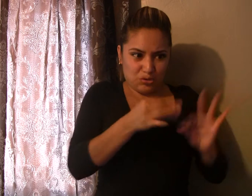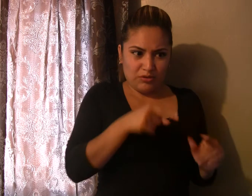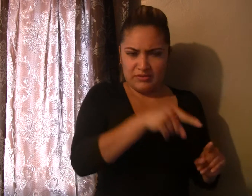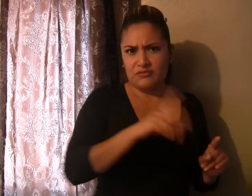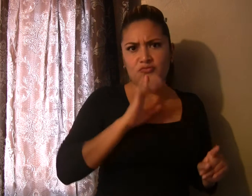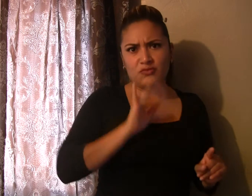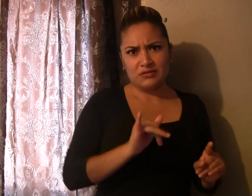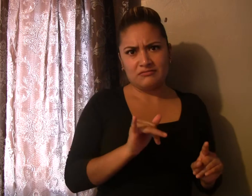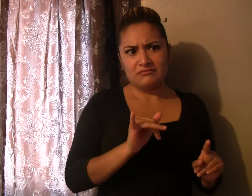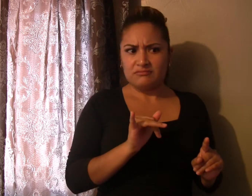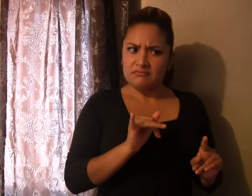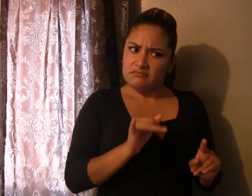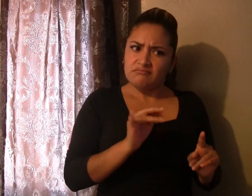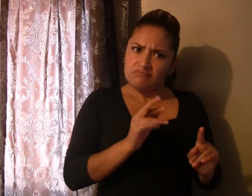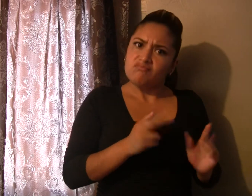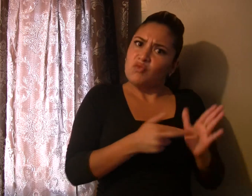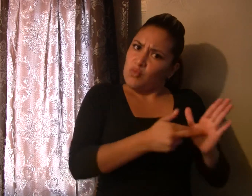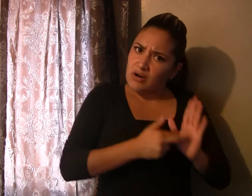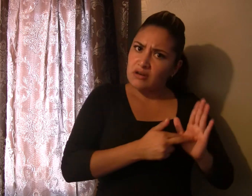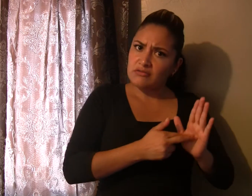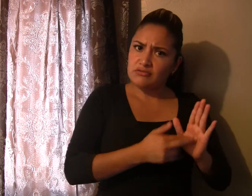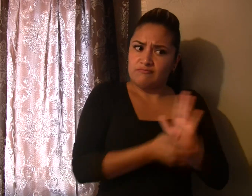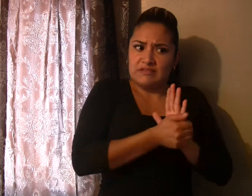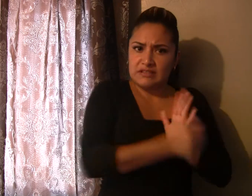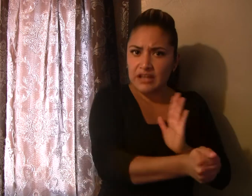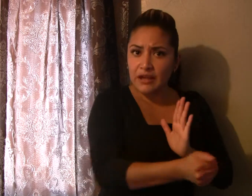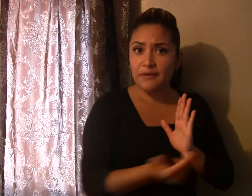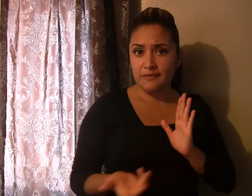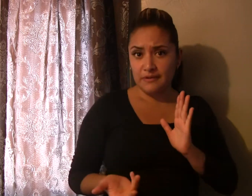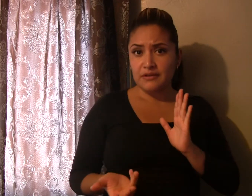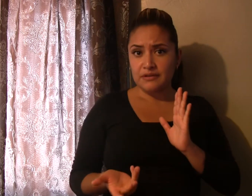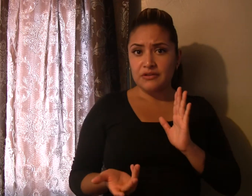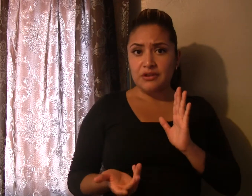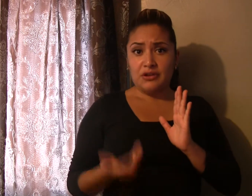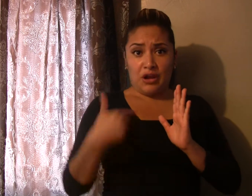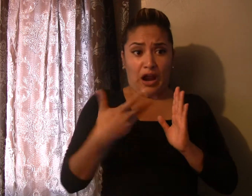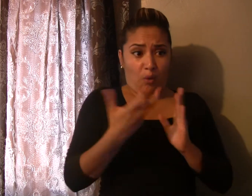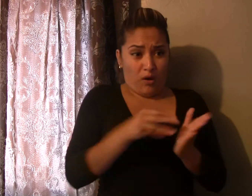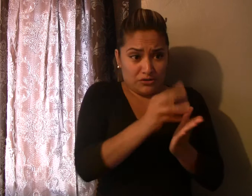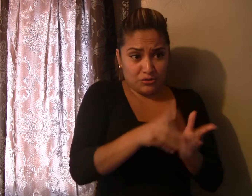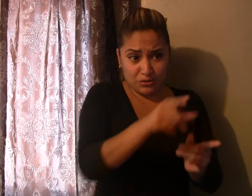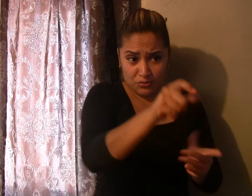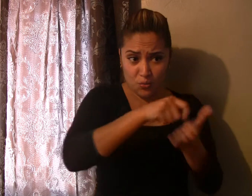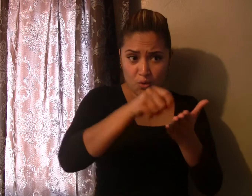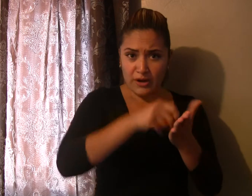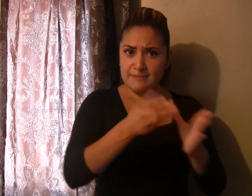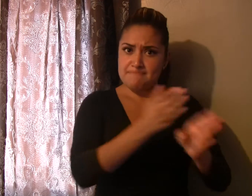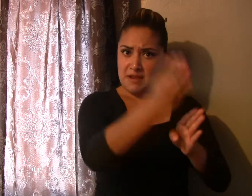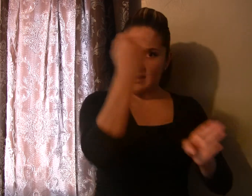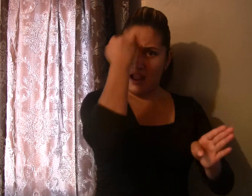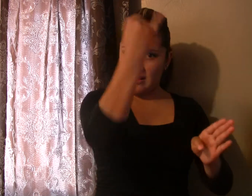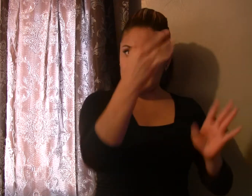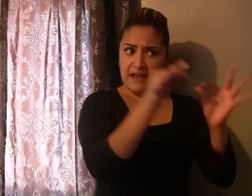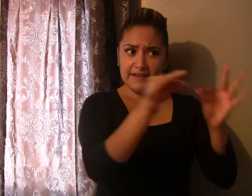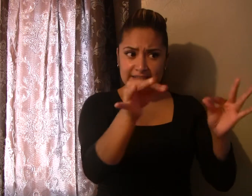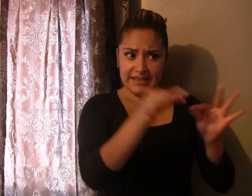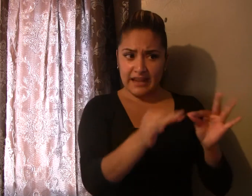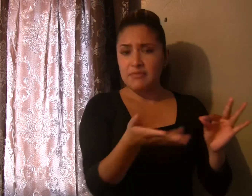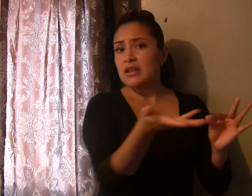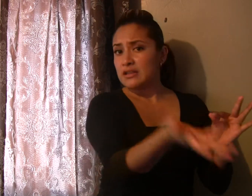know, we're teaching students how to find and write main idea statements, and there's the activity that kind of brings it